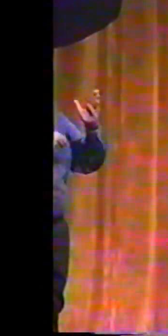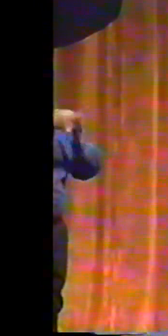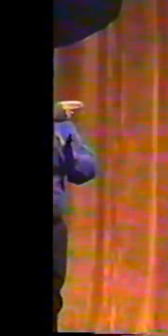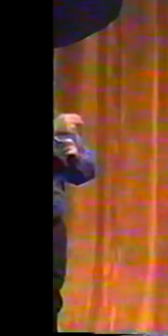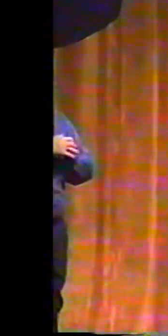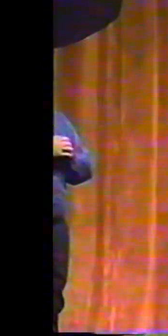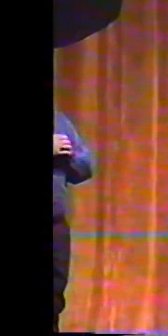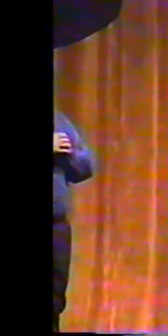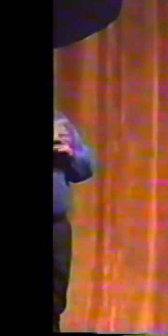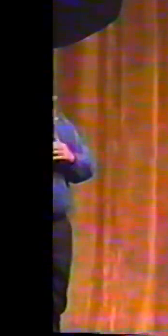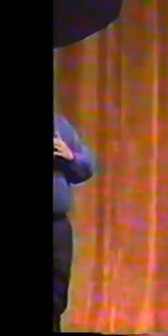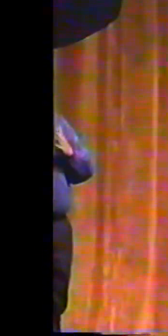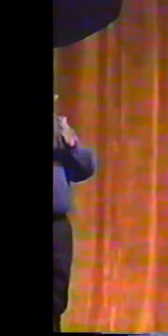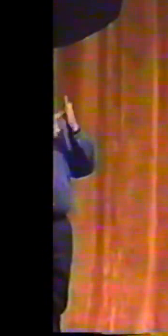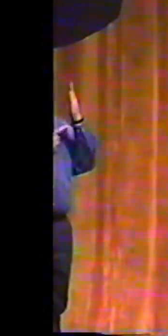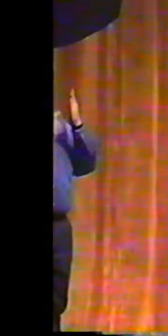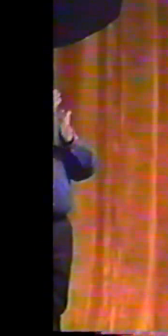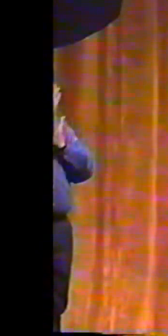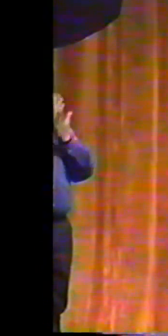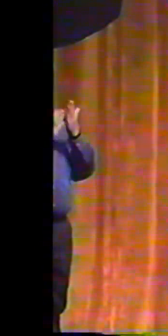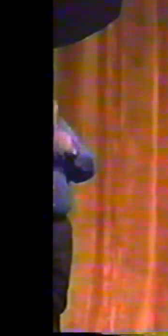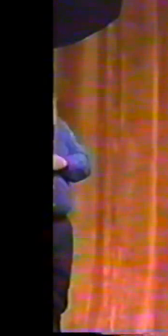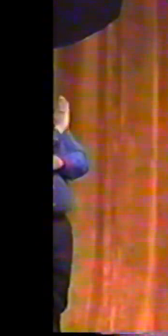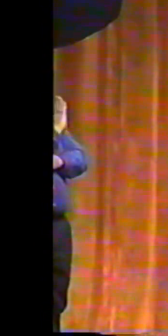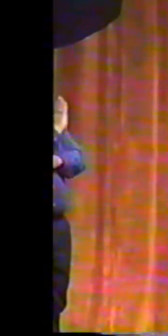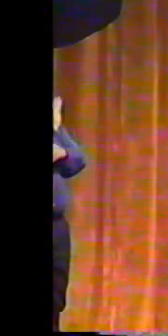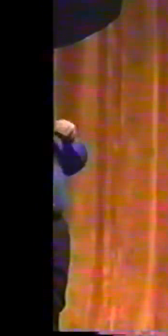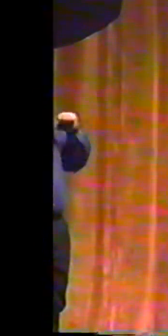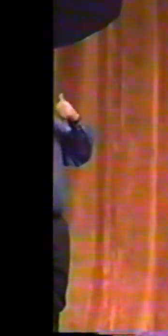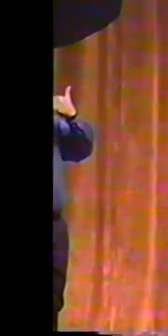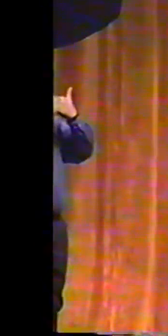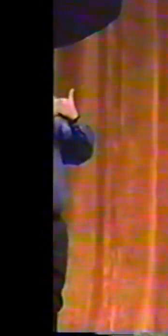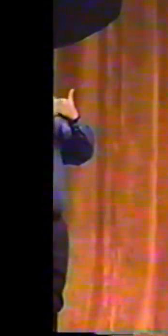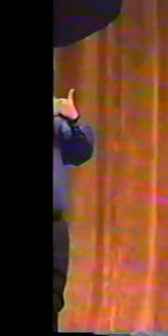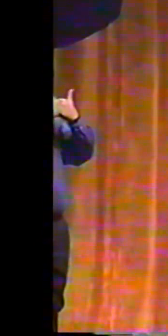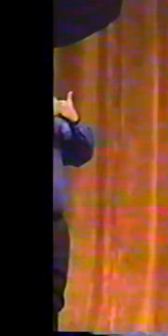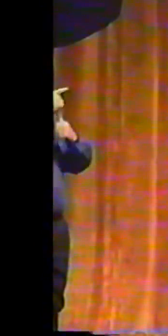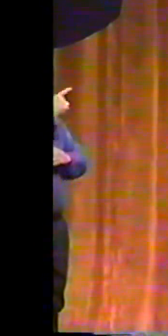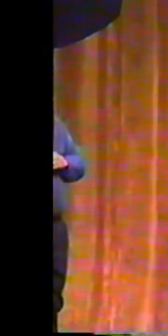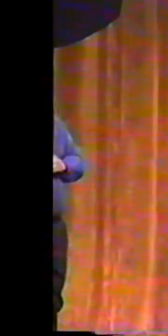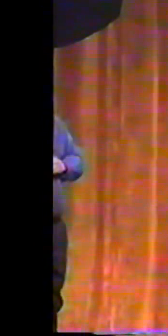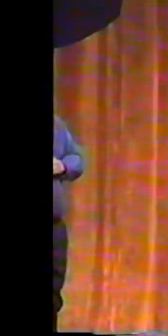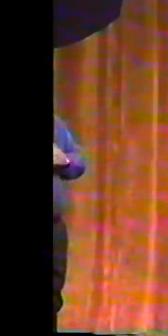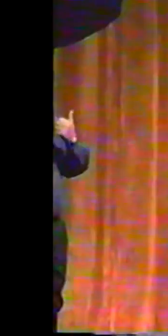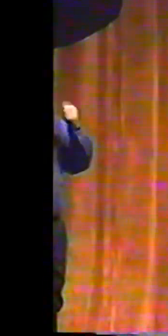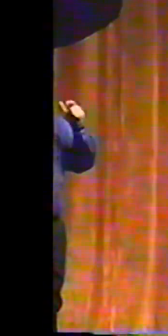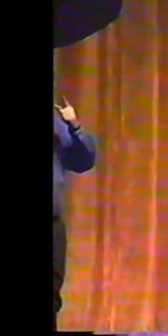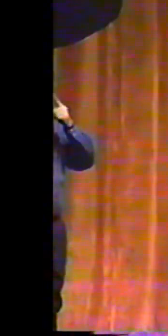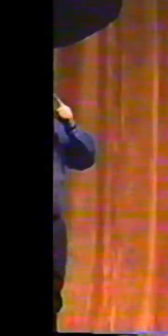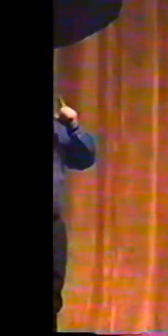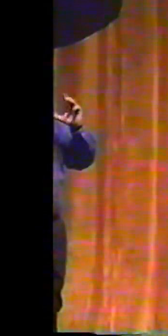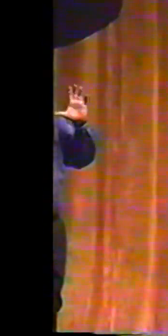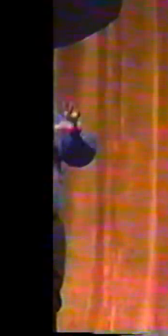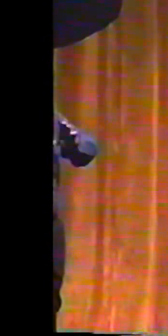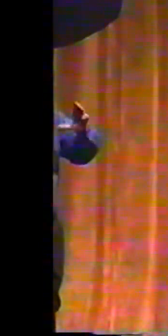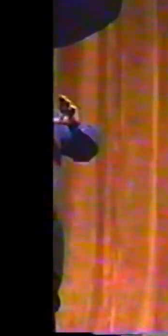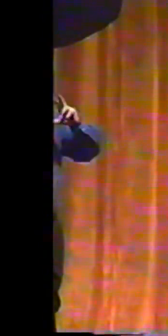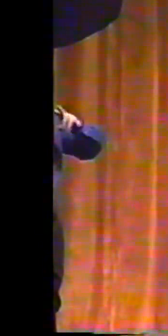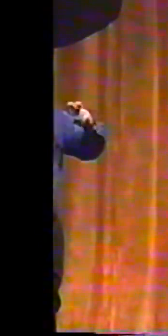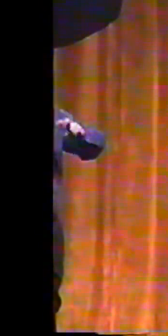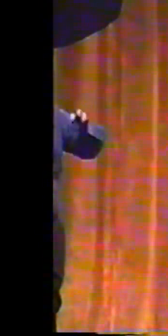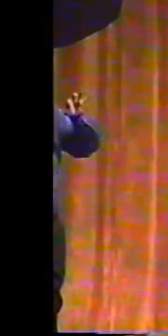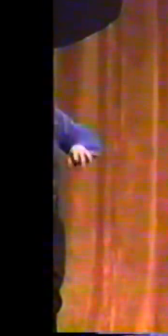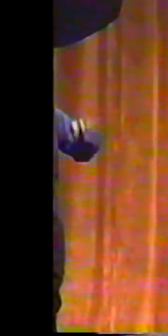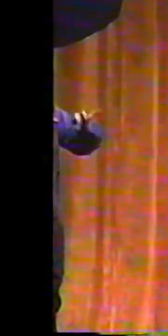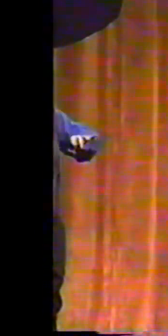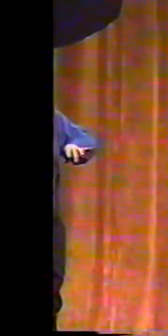you, as a journalist, face in getting the truth, arriving at the truth, and getting